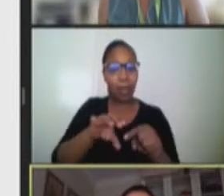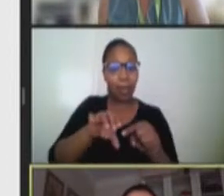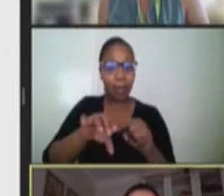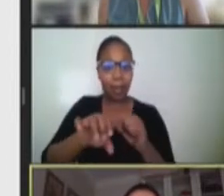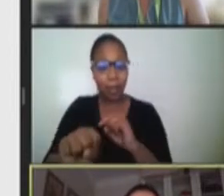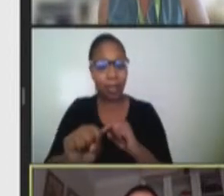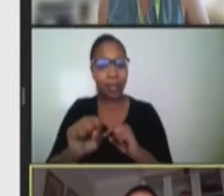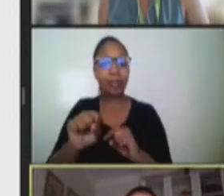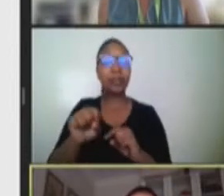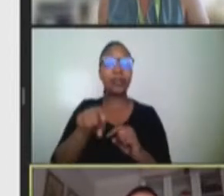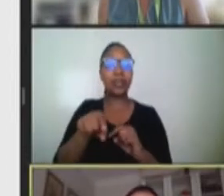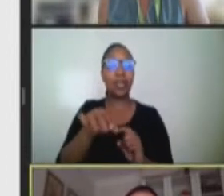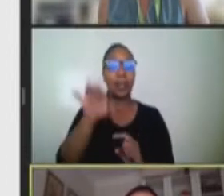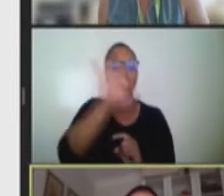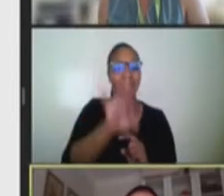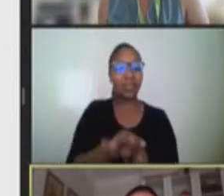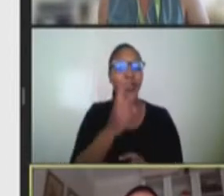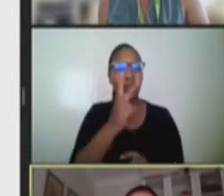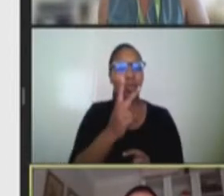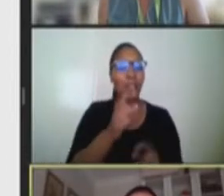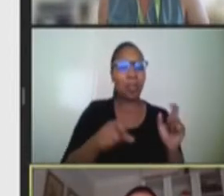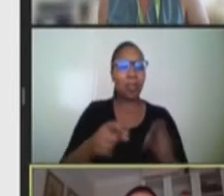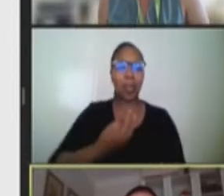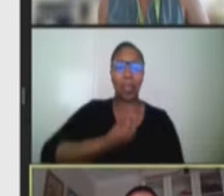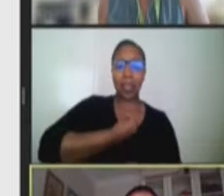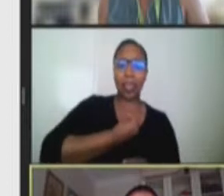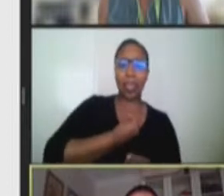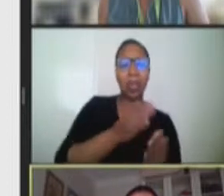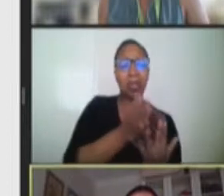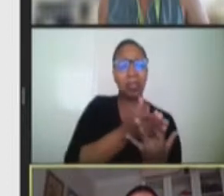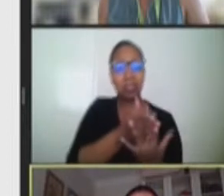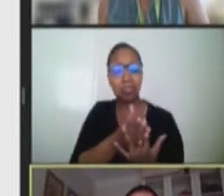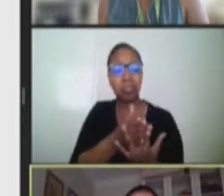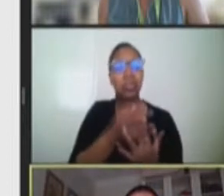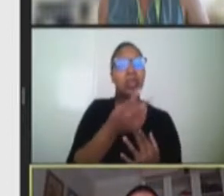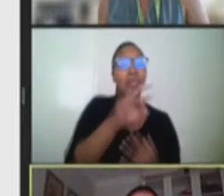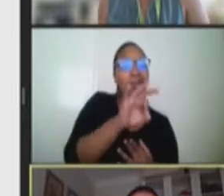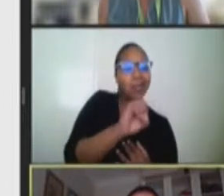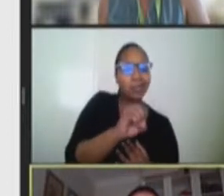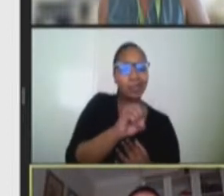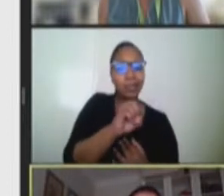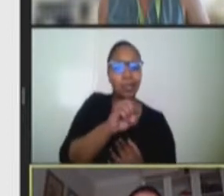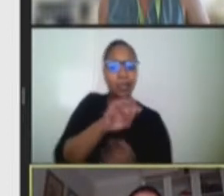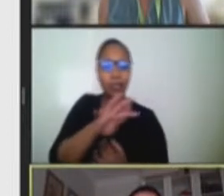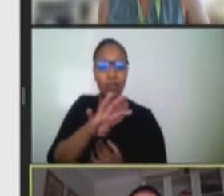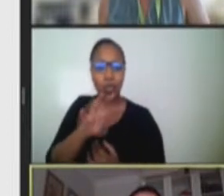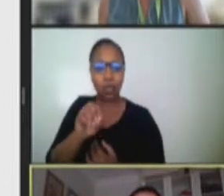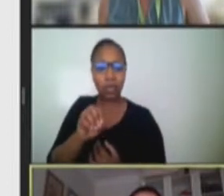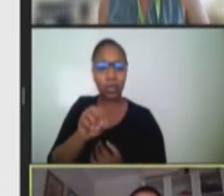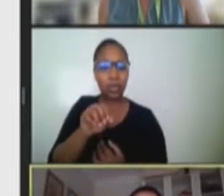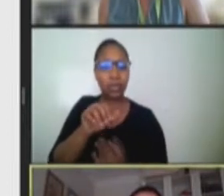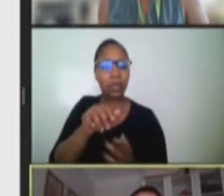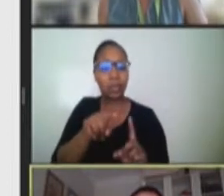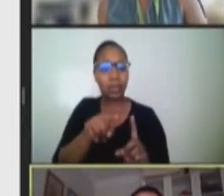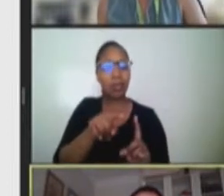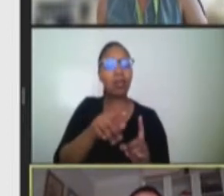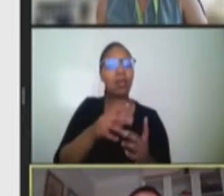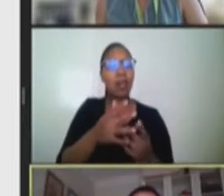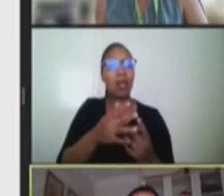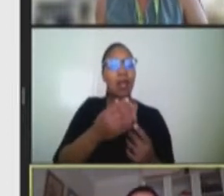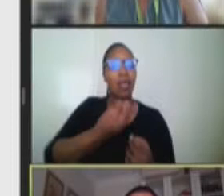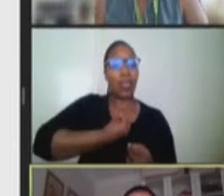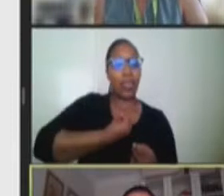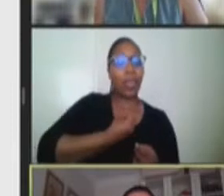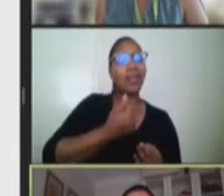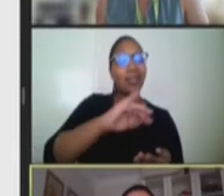in the middle ages are quite low, less than 10% of cases are being admitted. But very high proportions of young children are